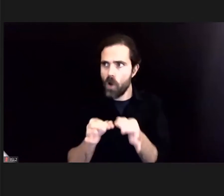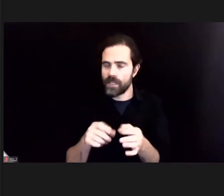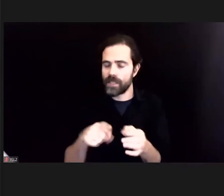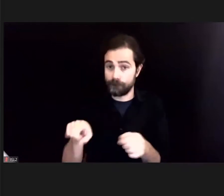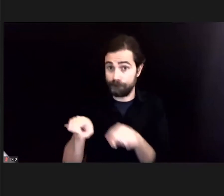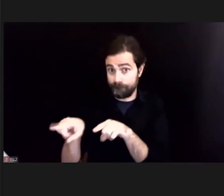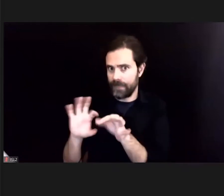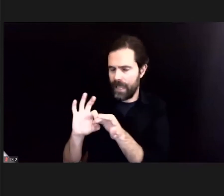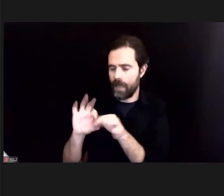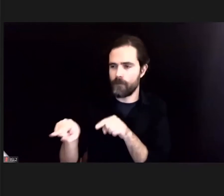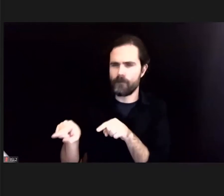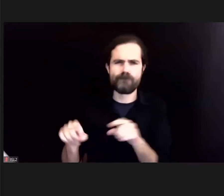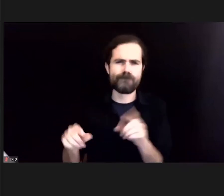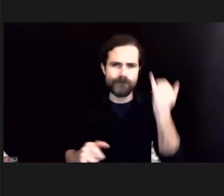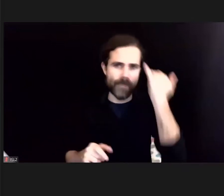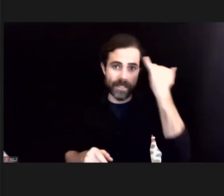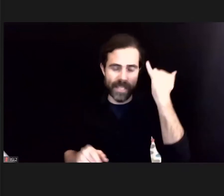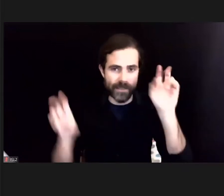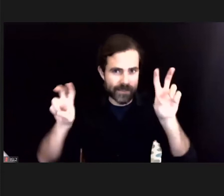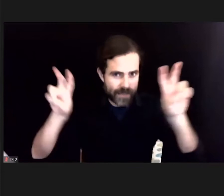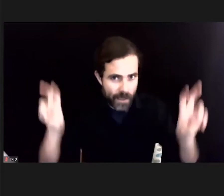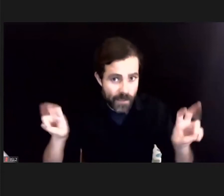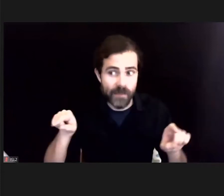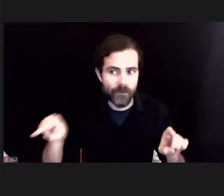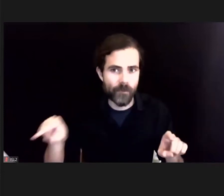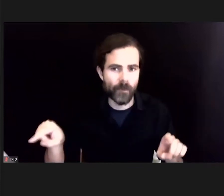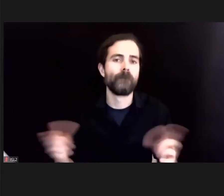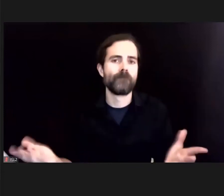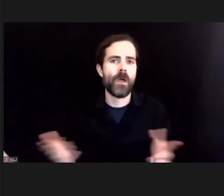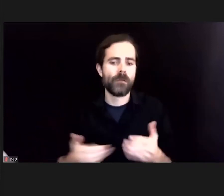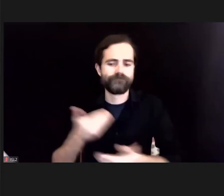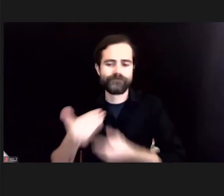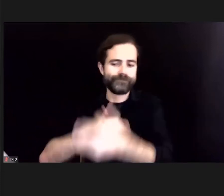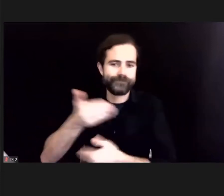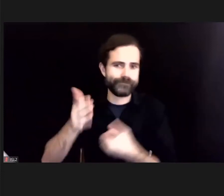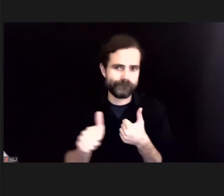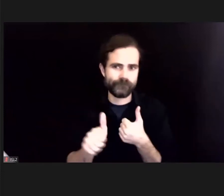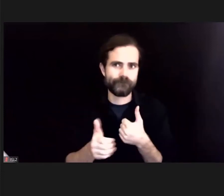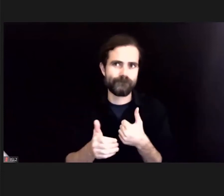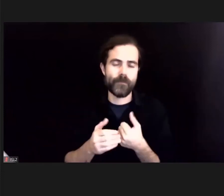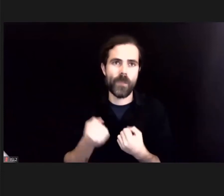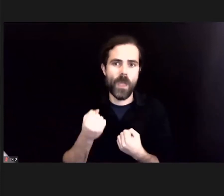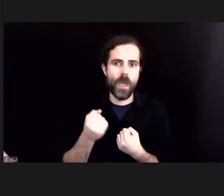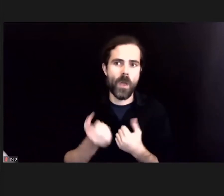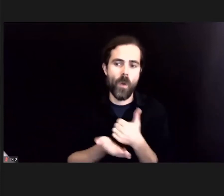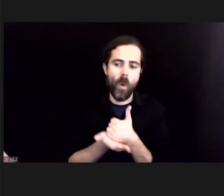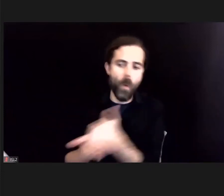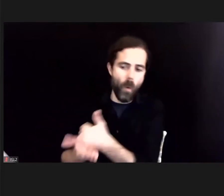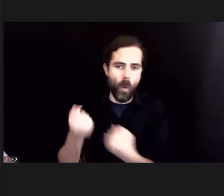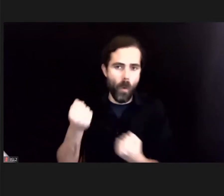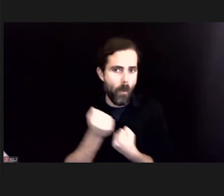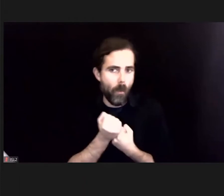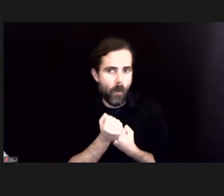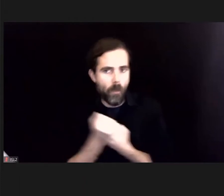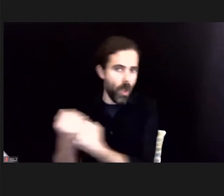the technology to support this. So because there is a trend that this kind of hybrid mode of working